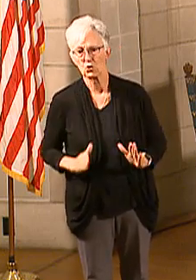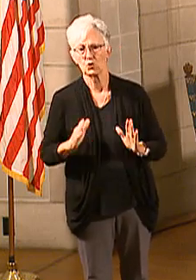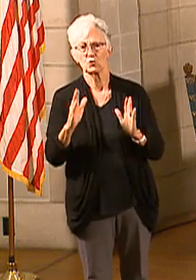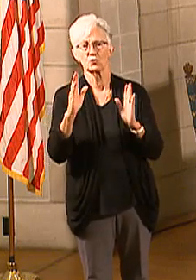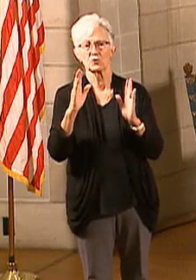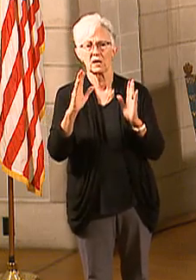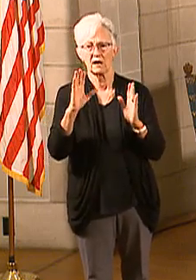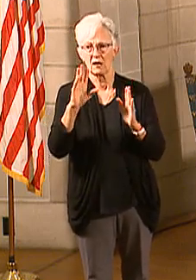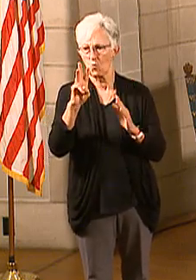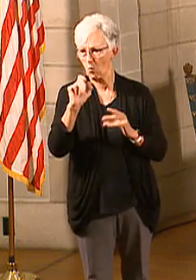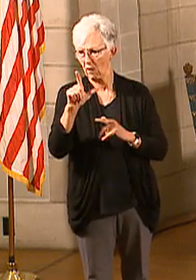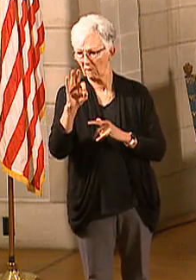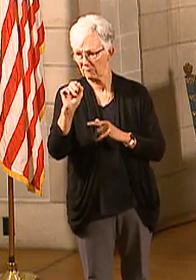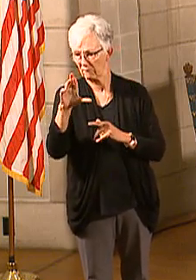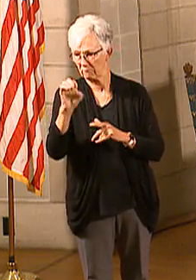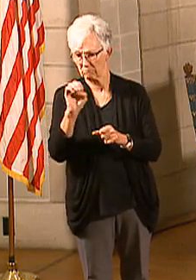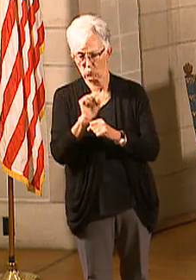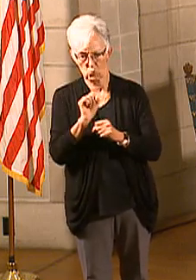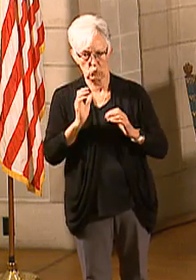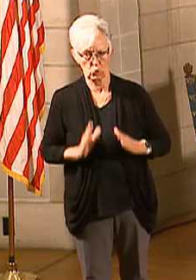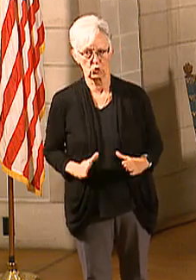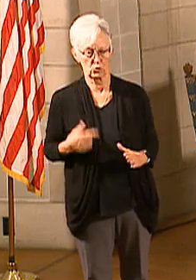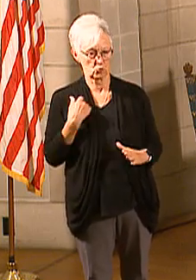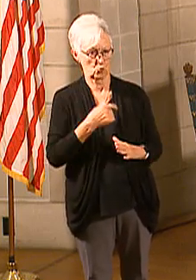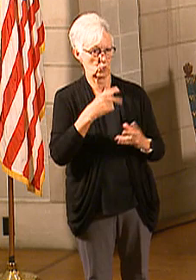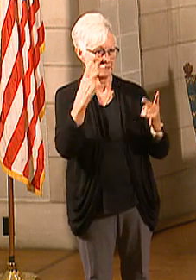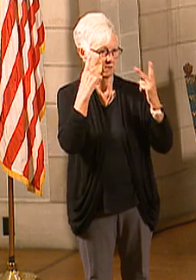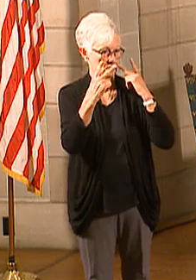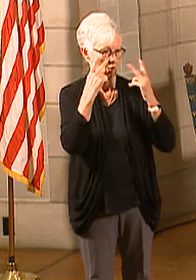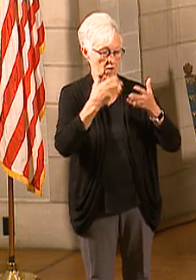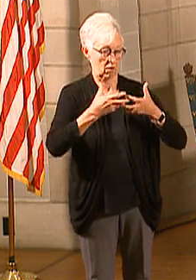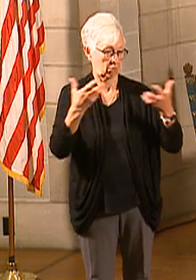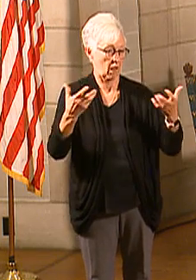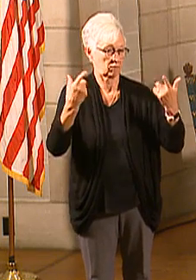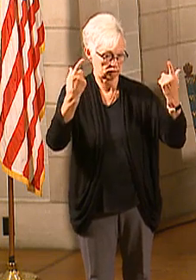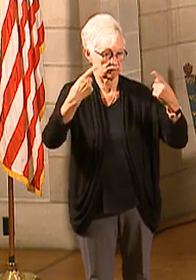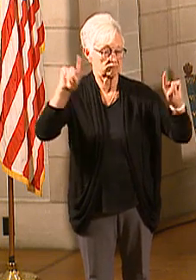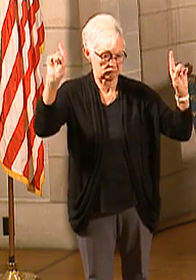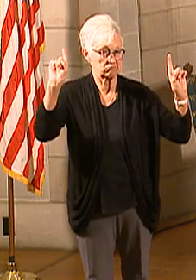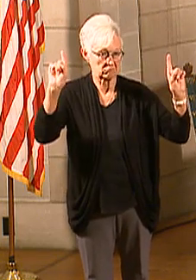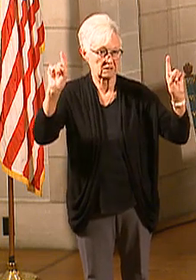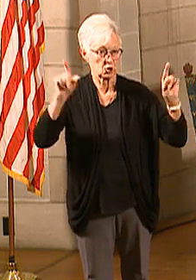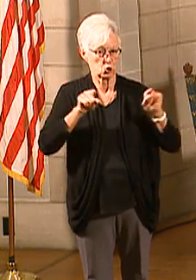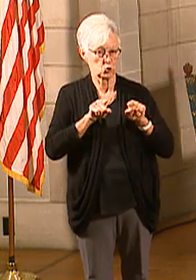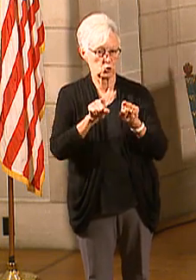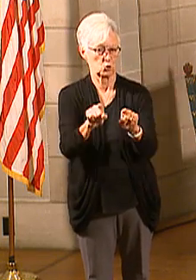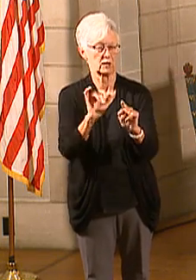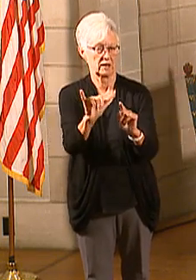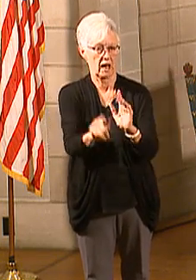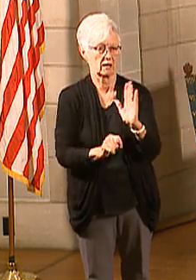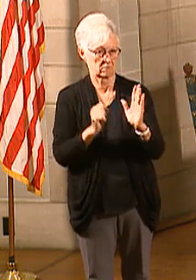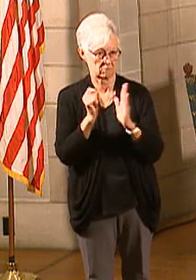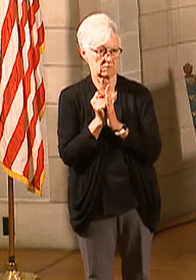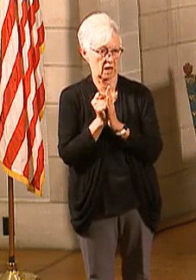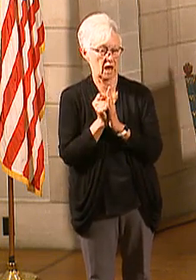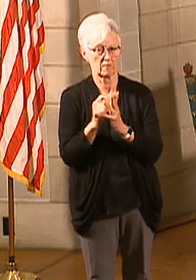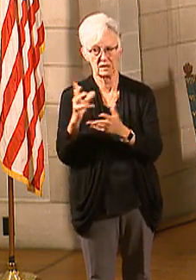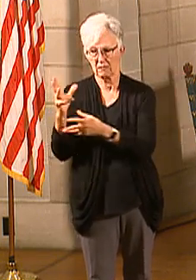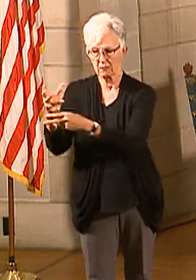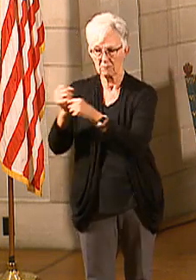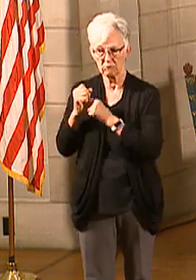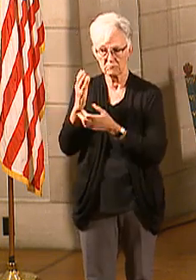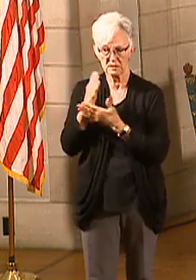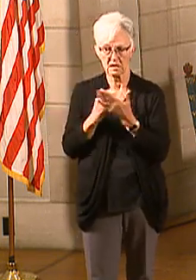And we saw a lot of success in the transition and got a lot of positive feedback. We still have